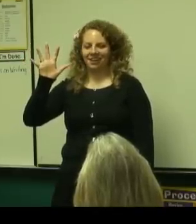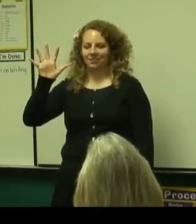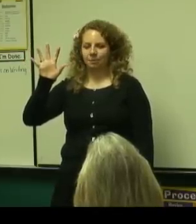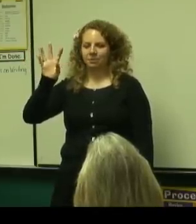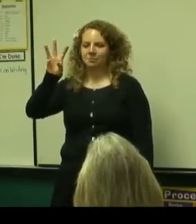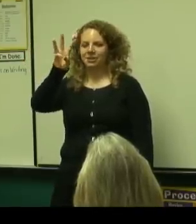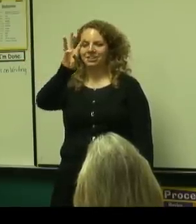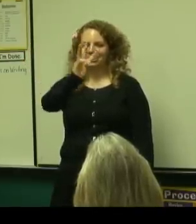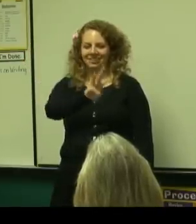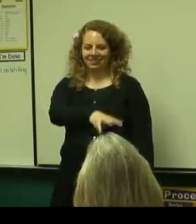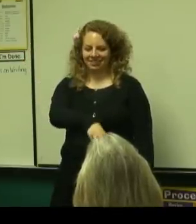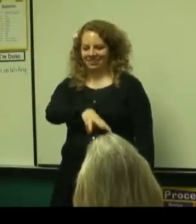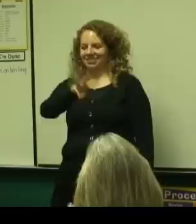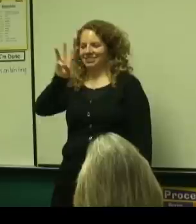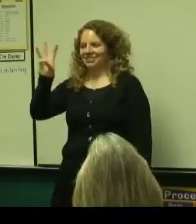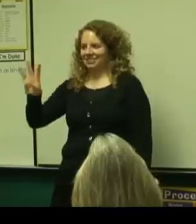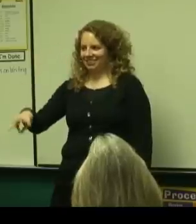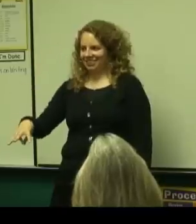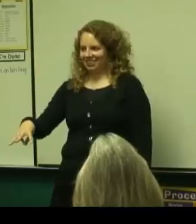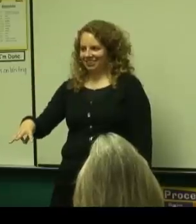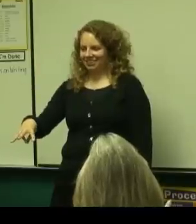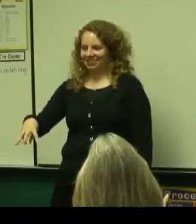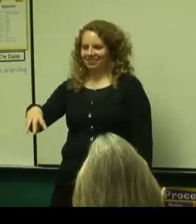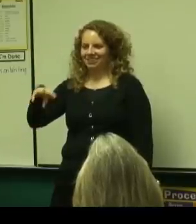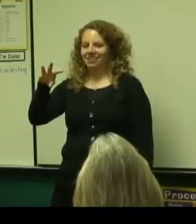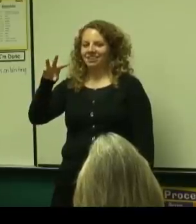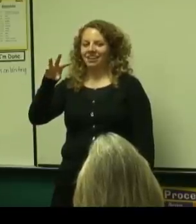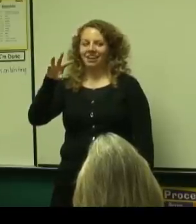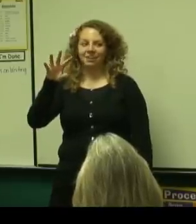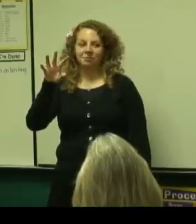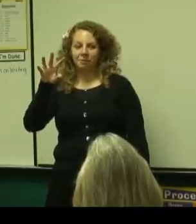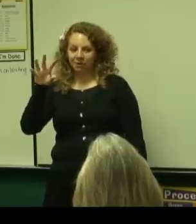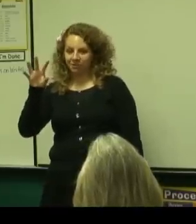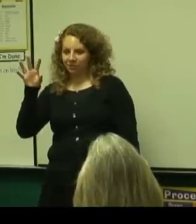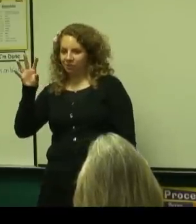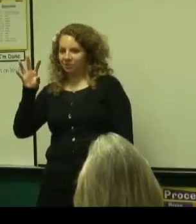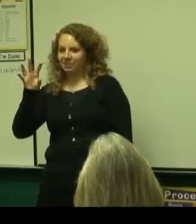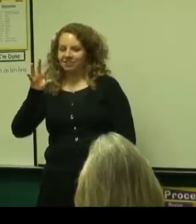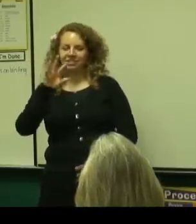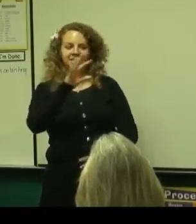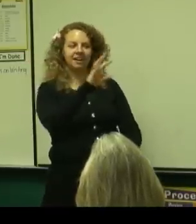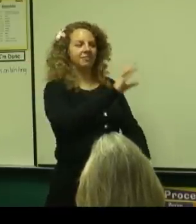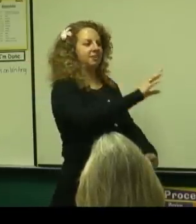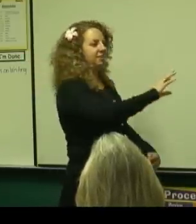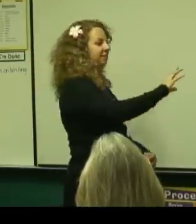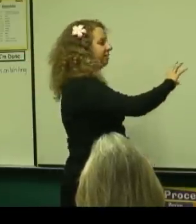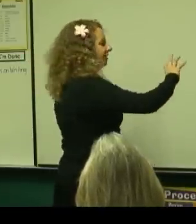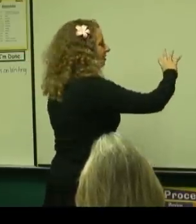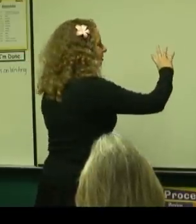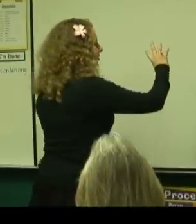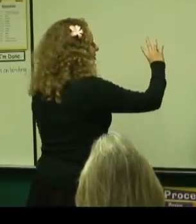65. Double number. 66. Okay, now remember, so for 67, then you're going